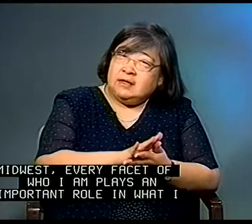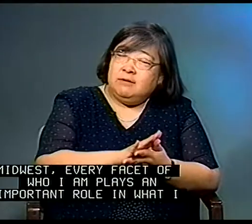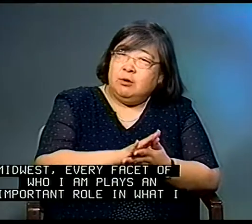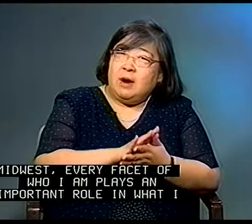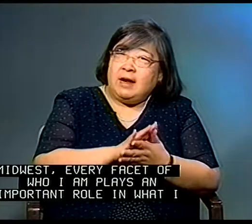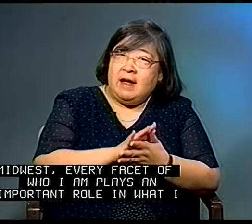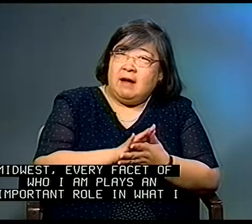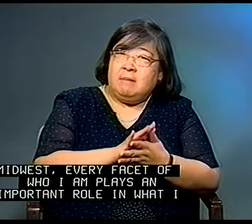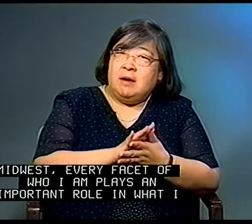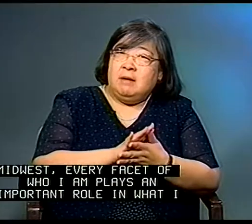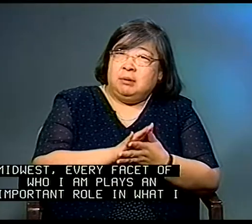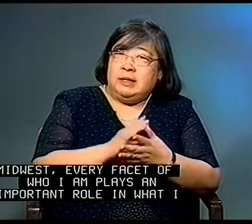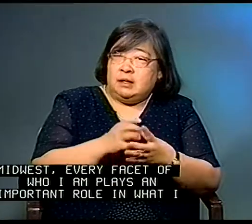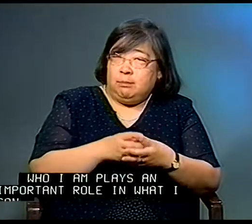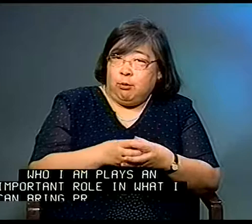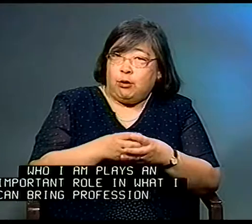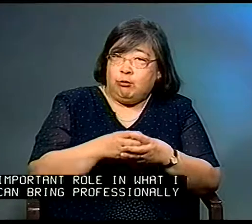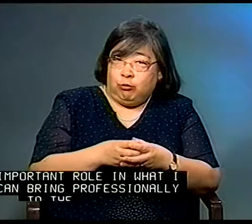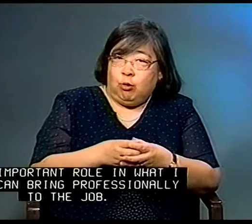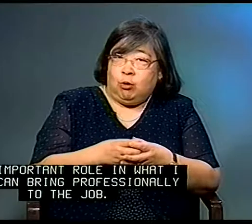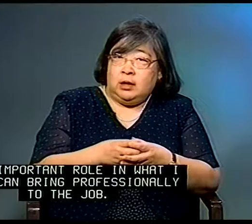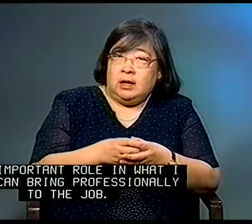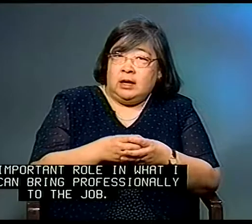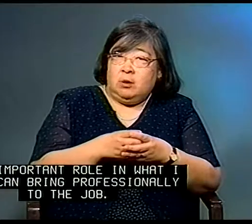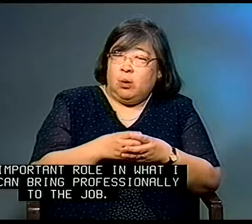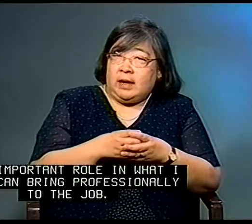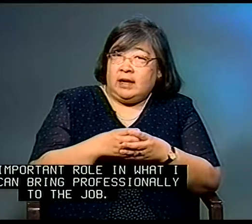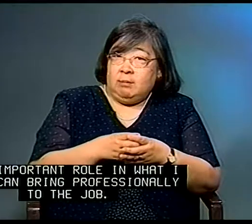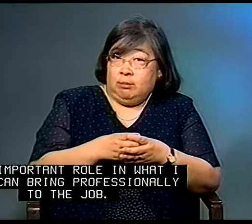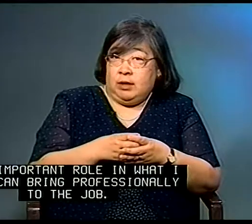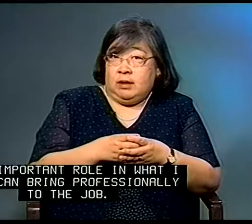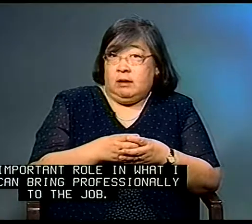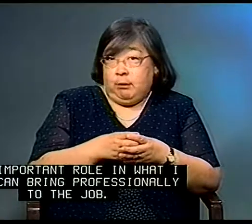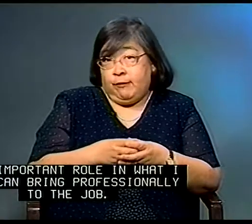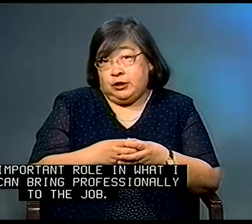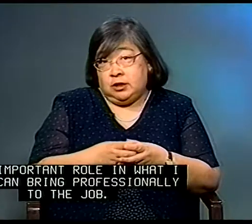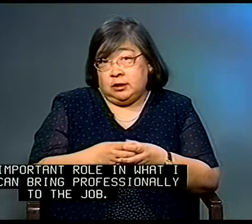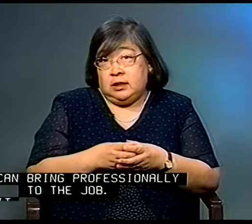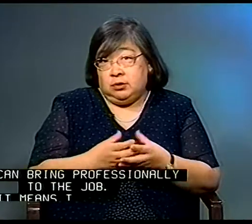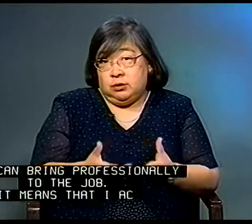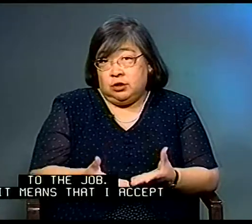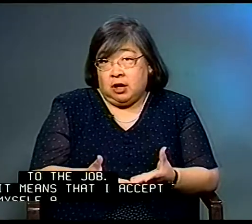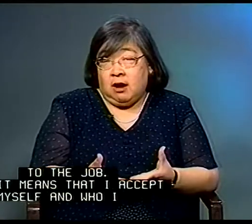of who I am plays an important role in what I can bring professionally to the job.